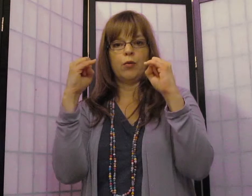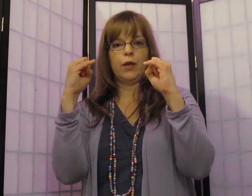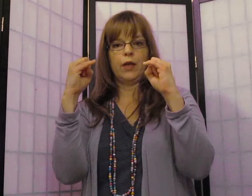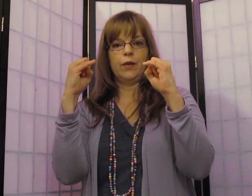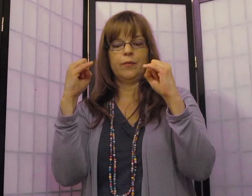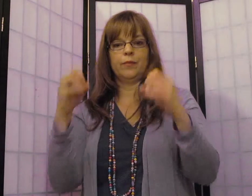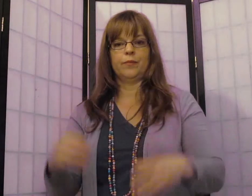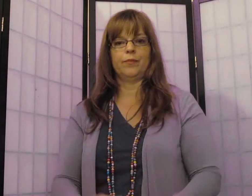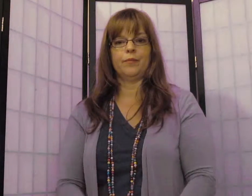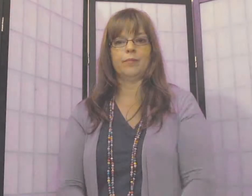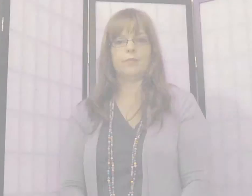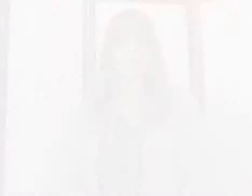Macaroni.